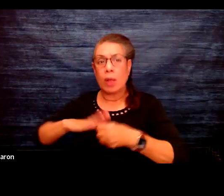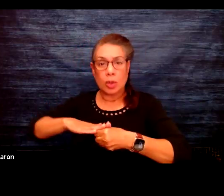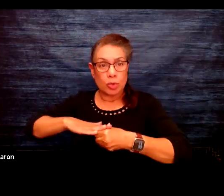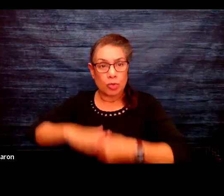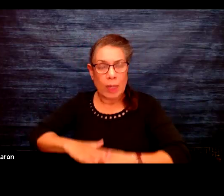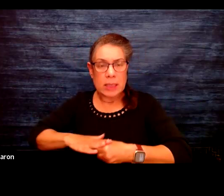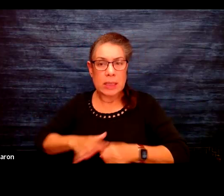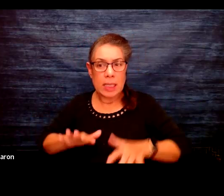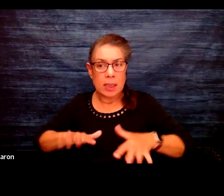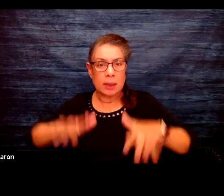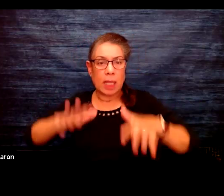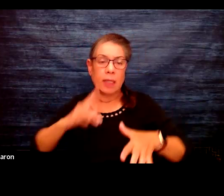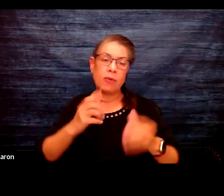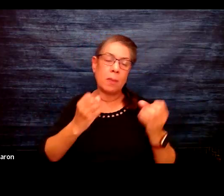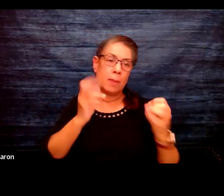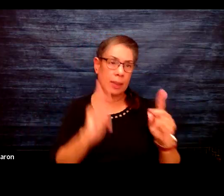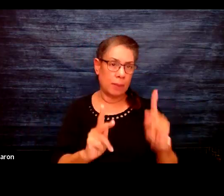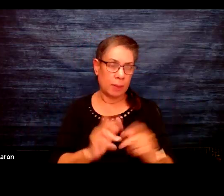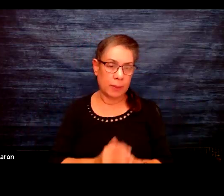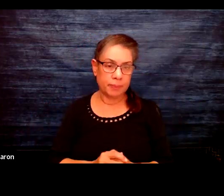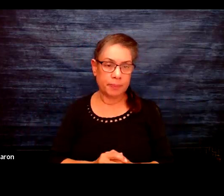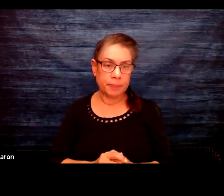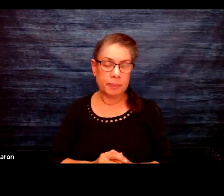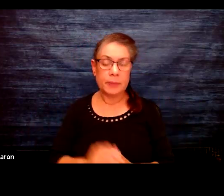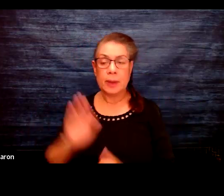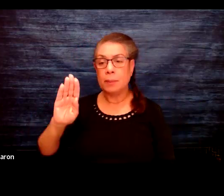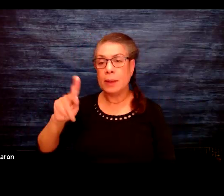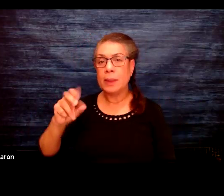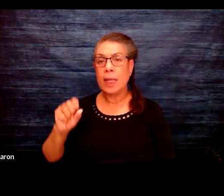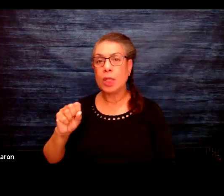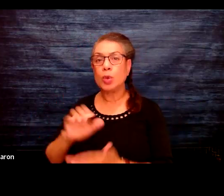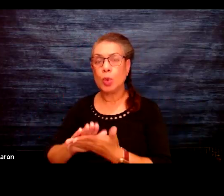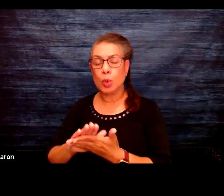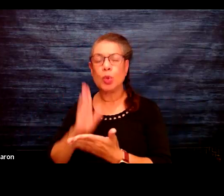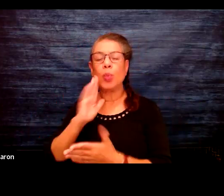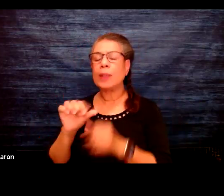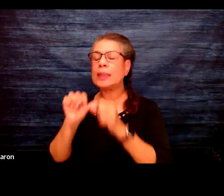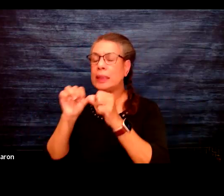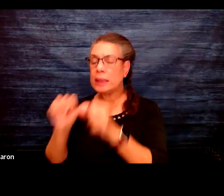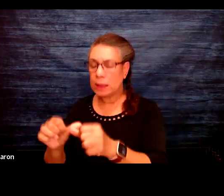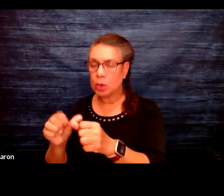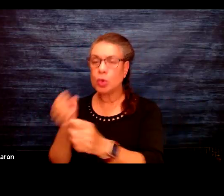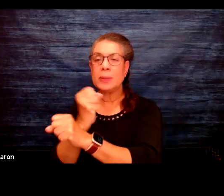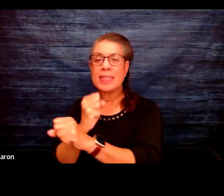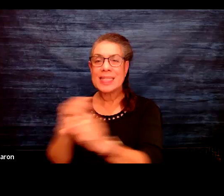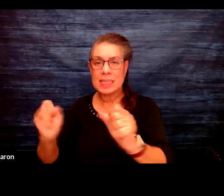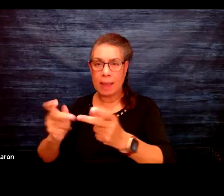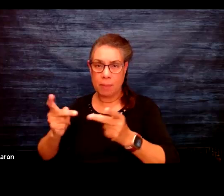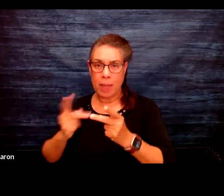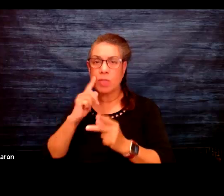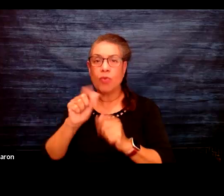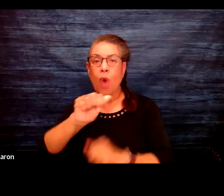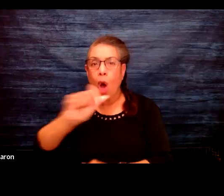anxiety for many members of our community. BPS schools will continue to be safe and supportive places for